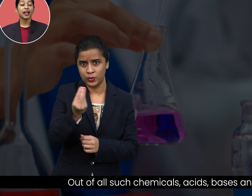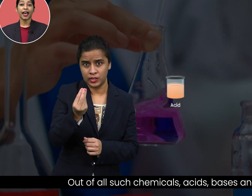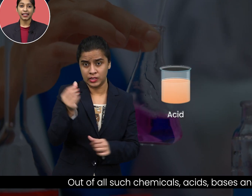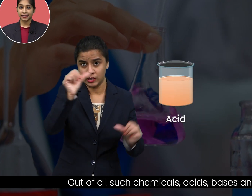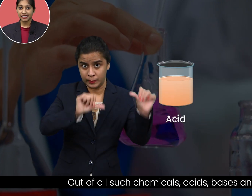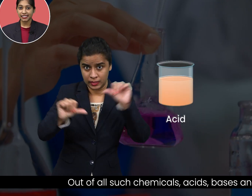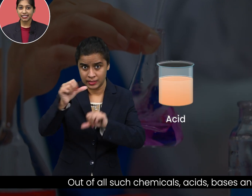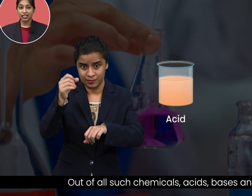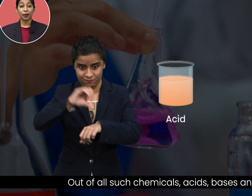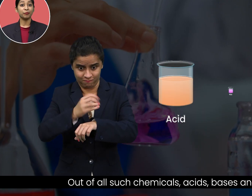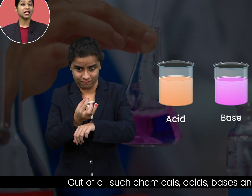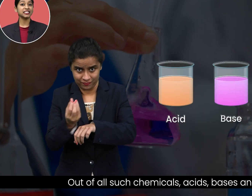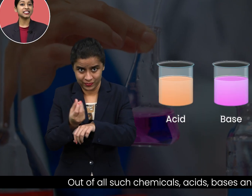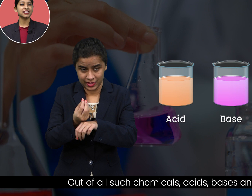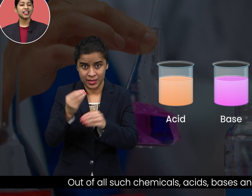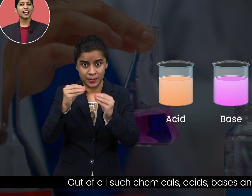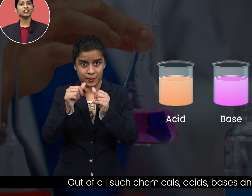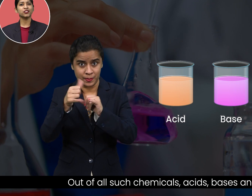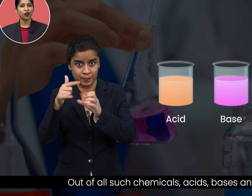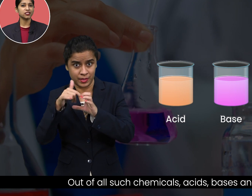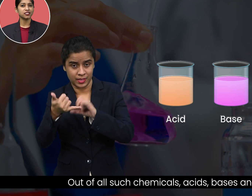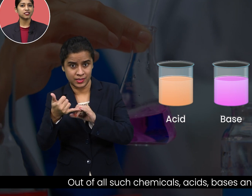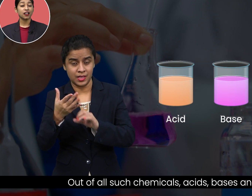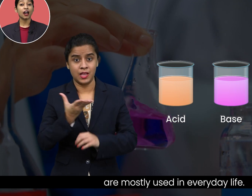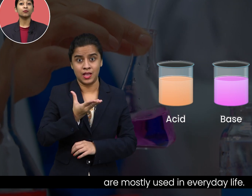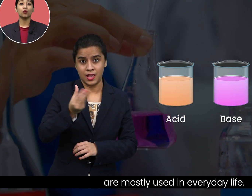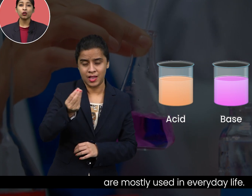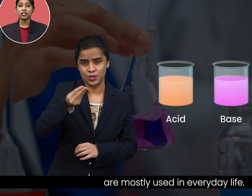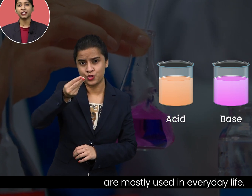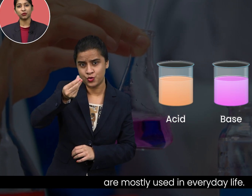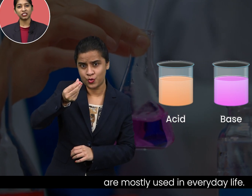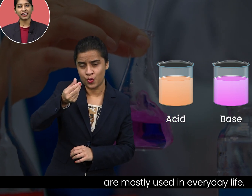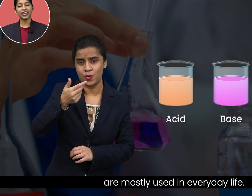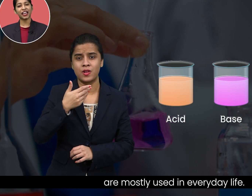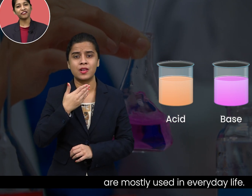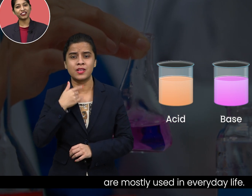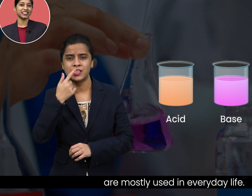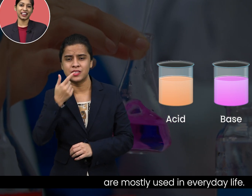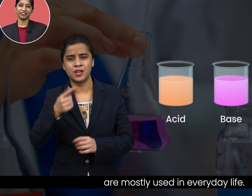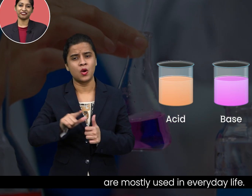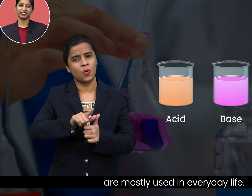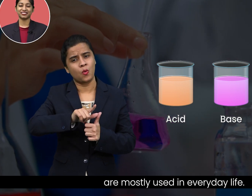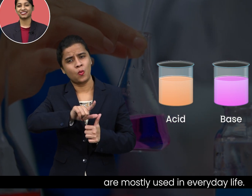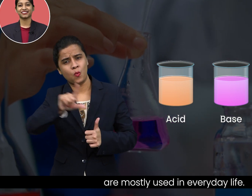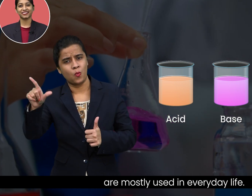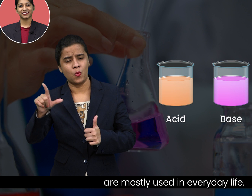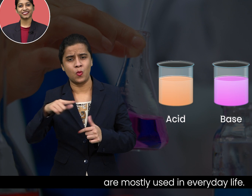chemicals, acids, bases and salts are mostly used in everyday